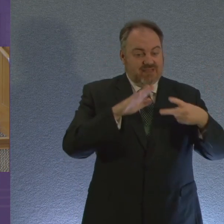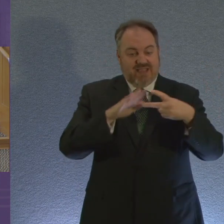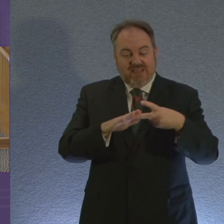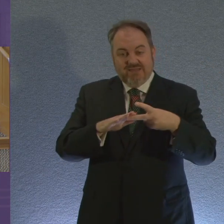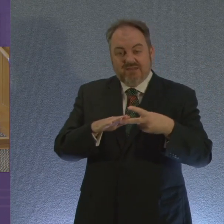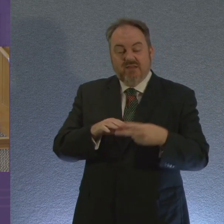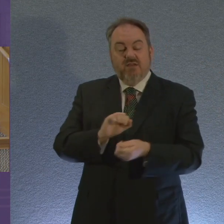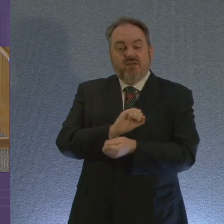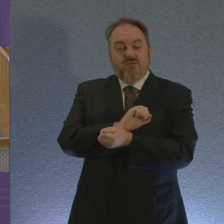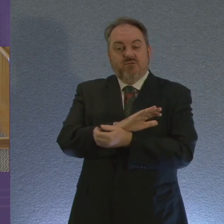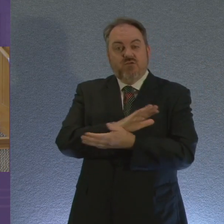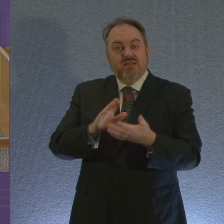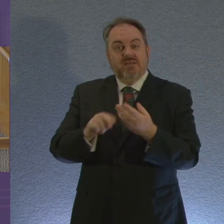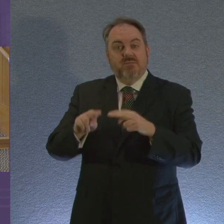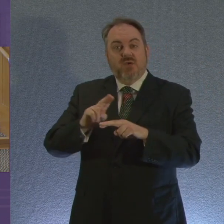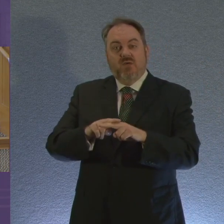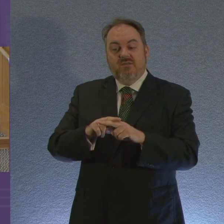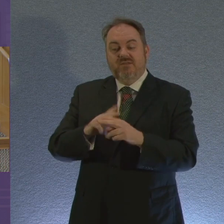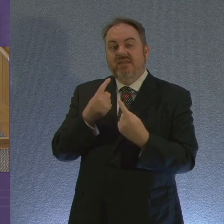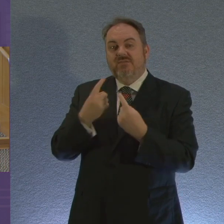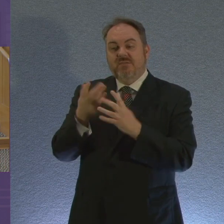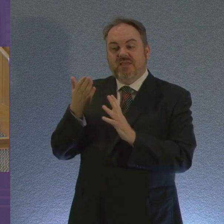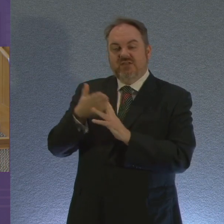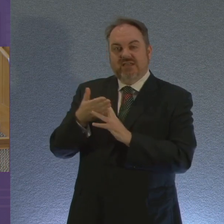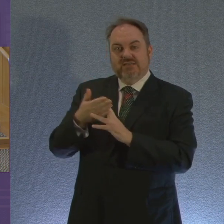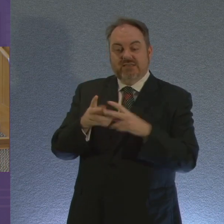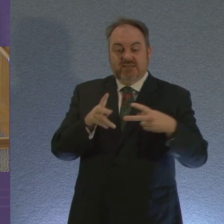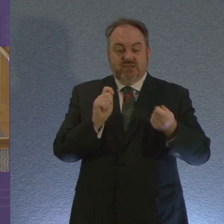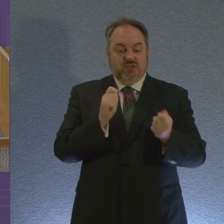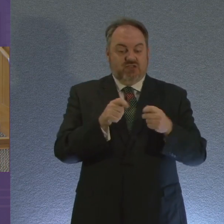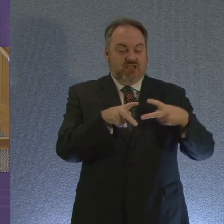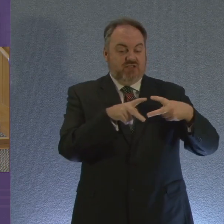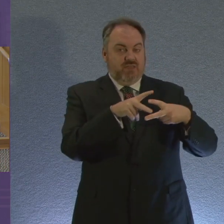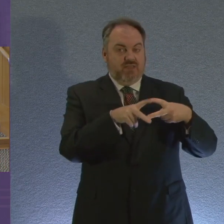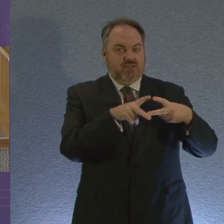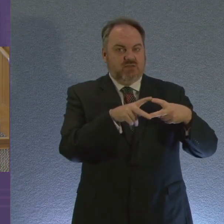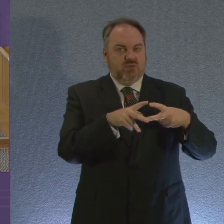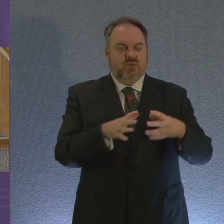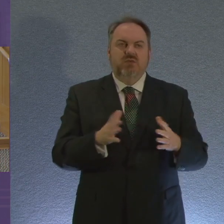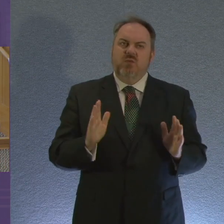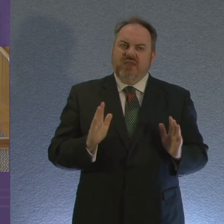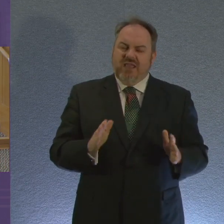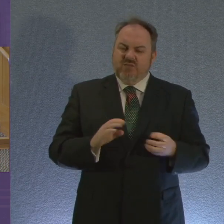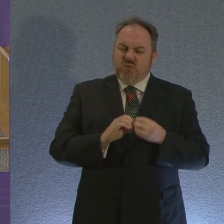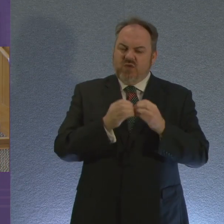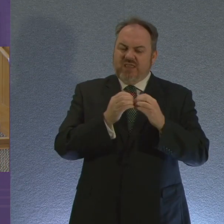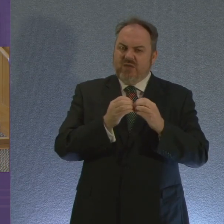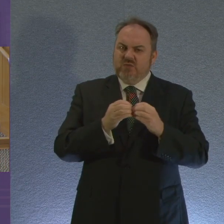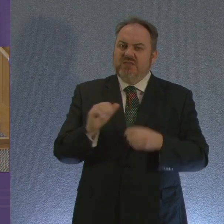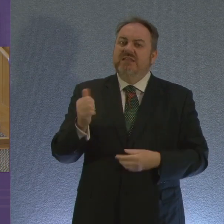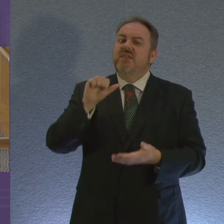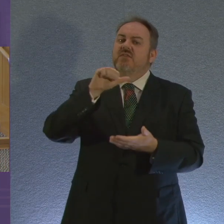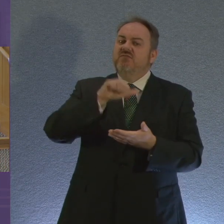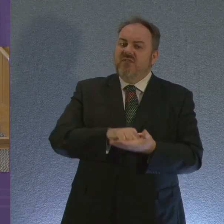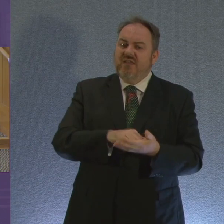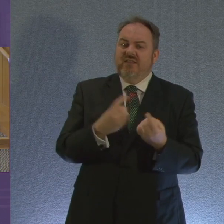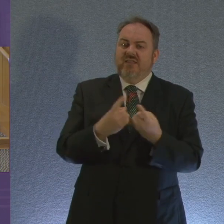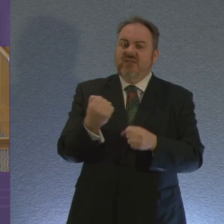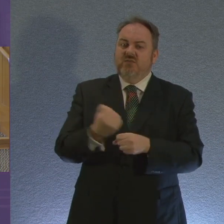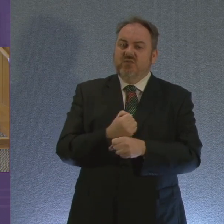of information. I very much welcome the fact that the Cabinet Secretary and his colleagues have indicated this morning that they will